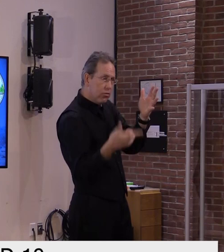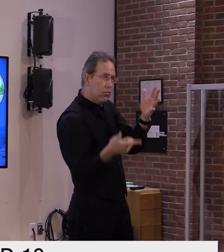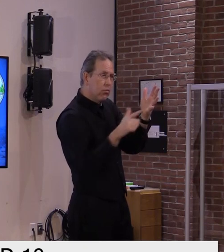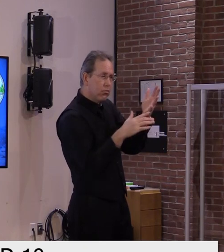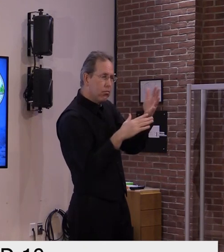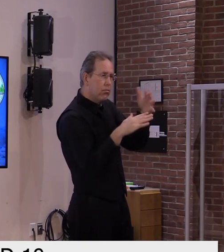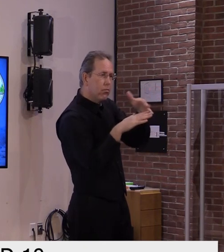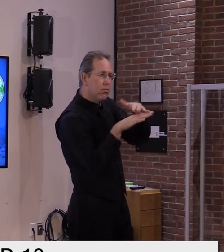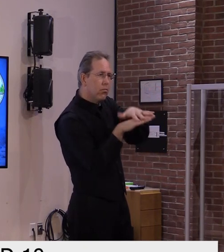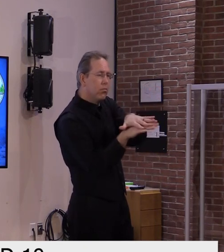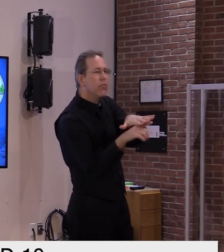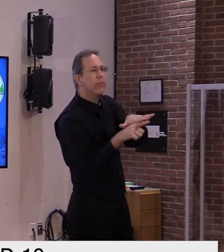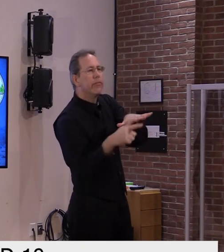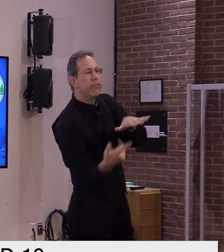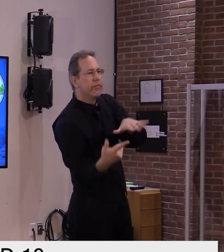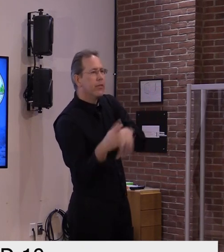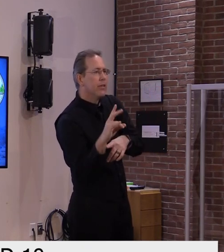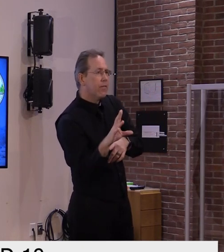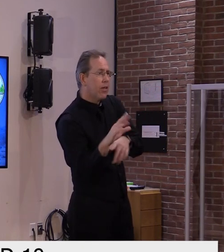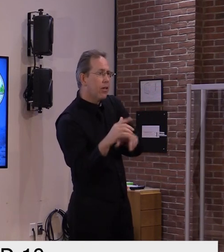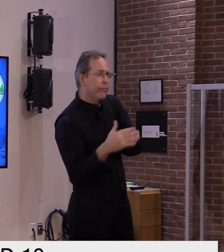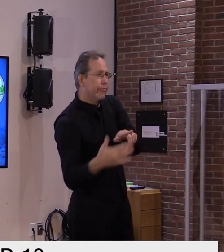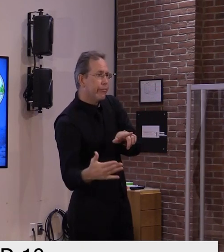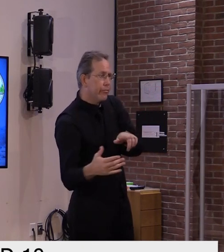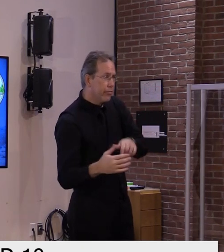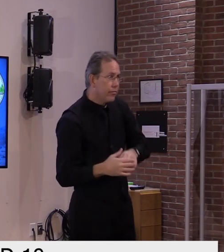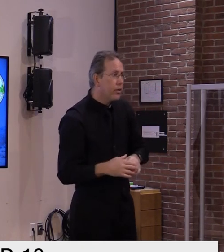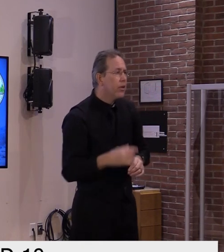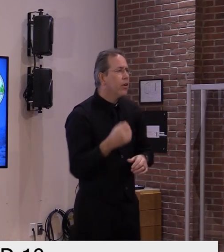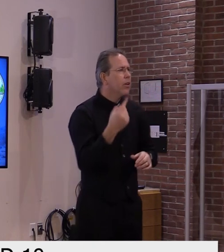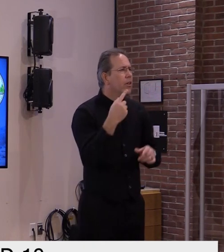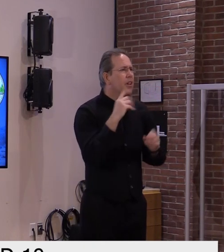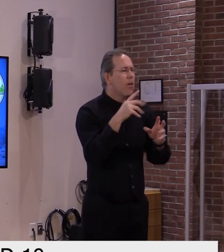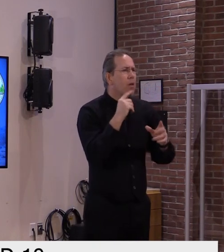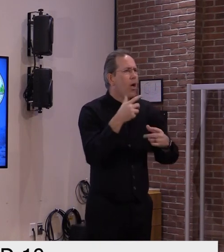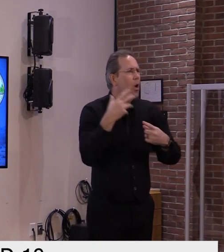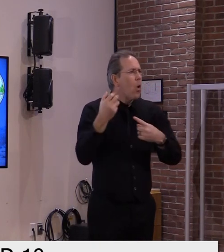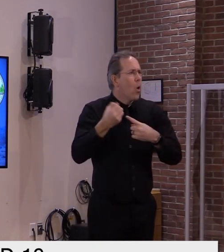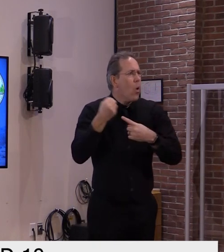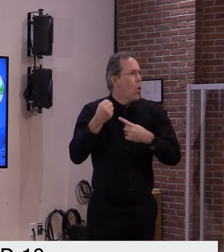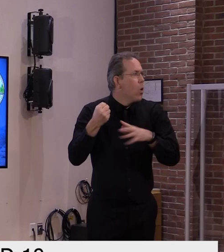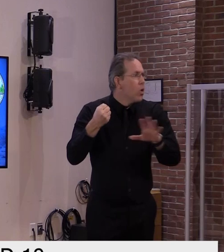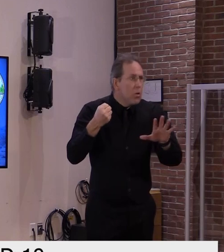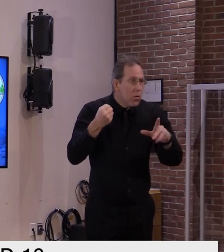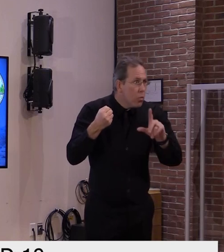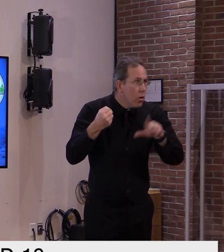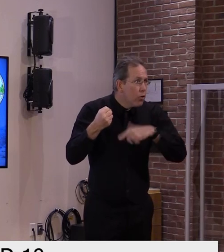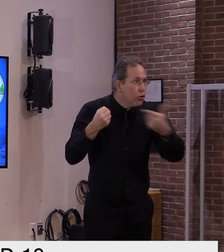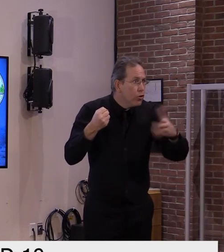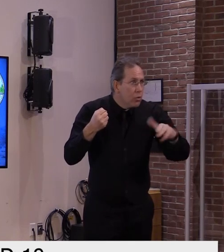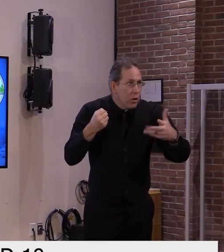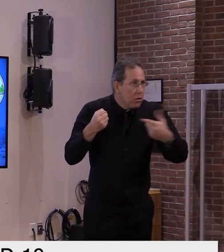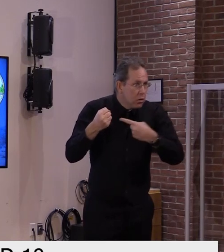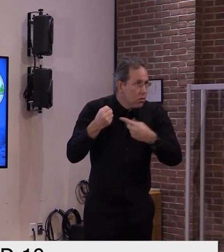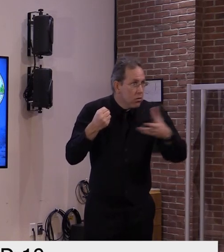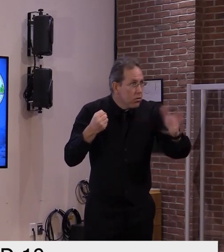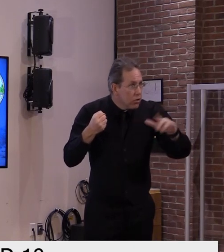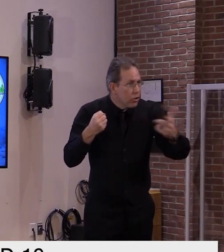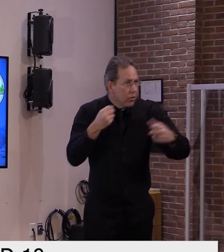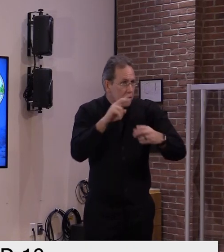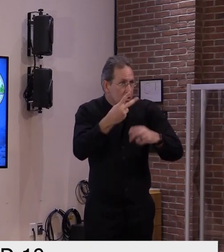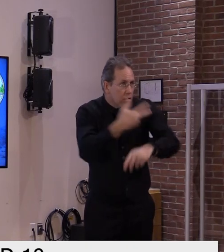occurring. Because clearly we don't want to hold on to vaccine that comes into the state and not utilize it